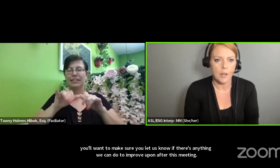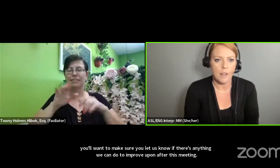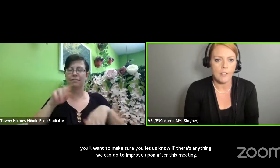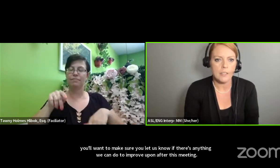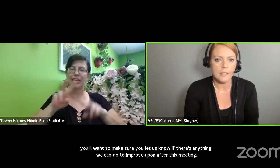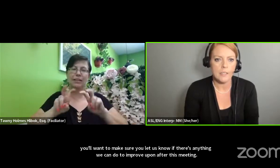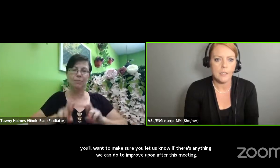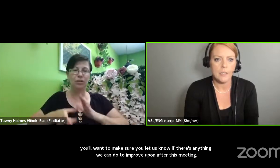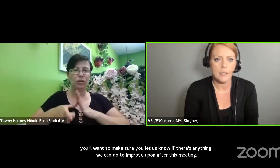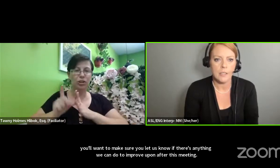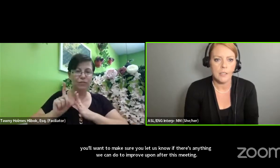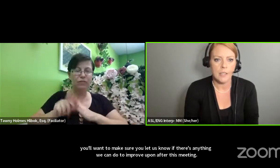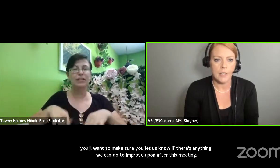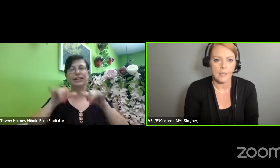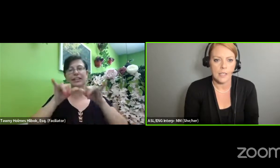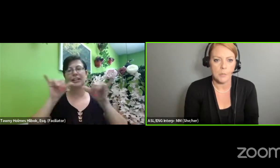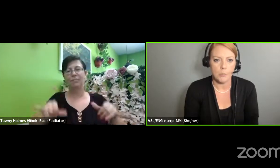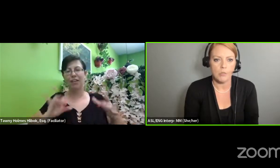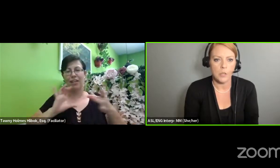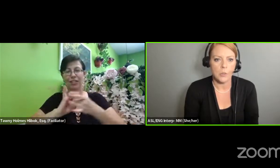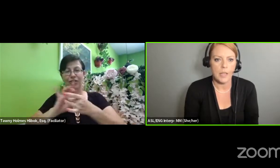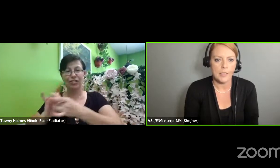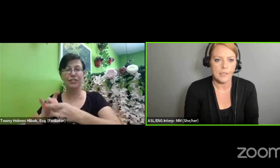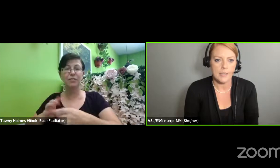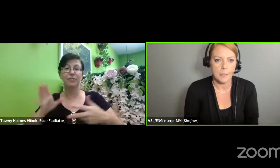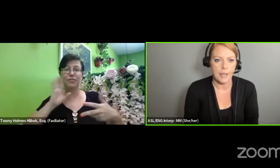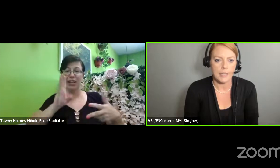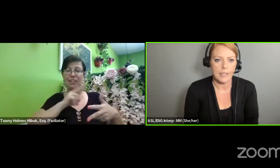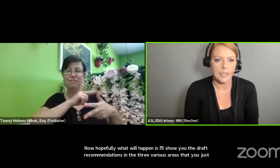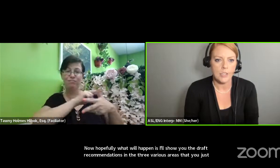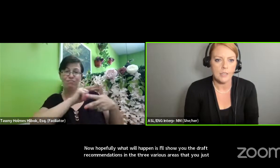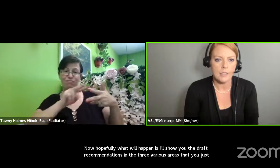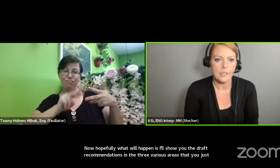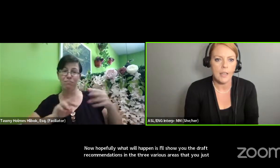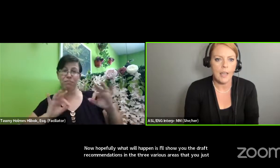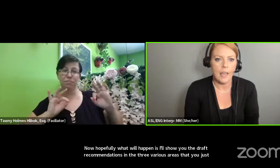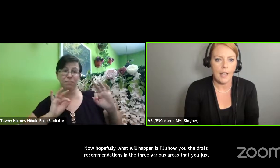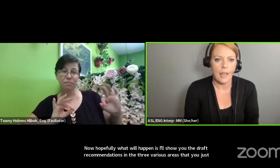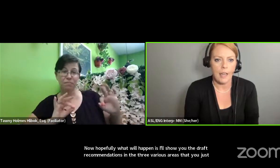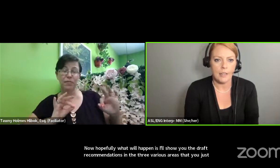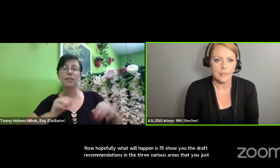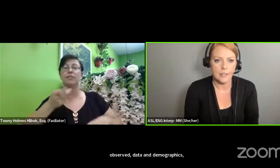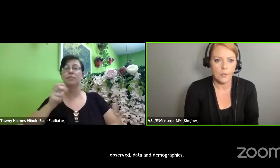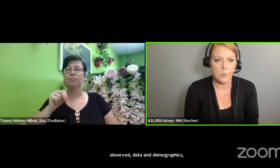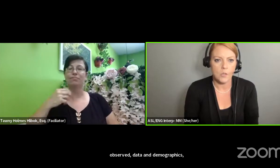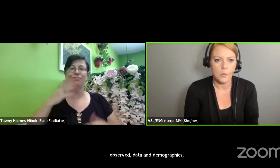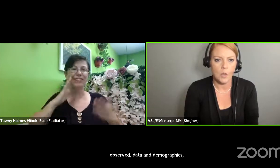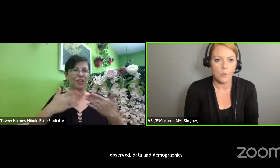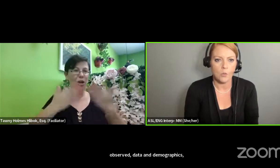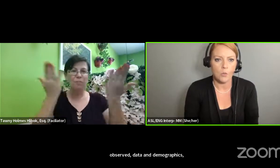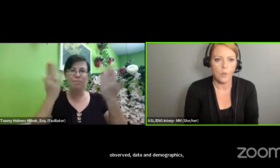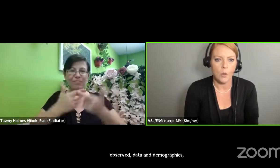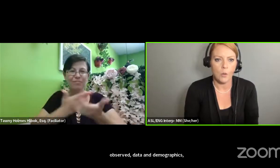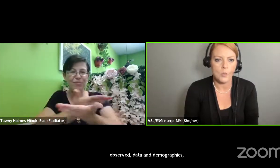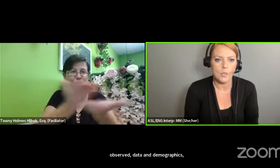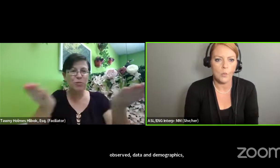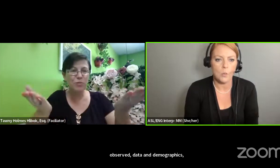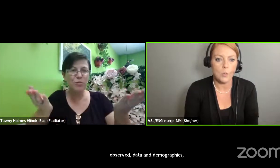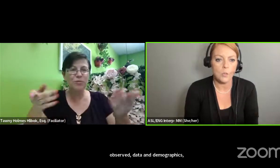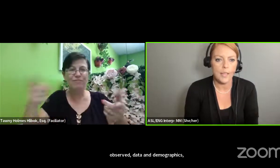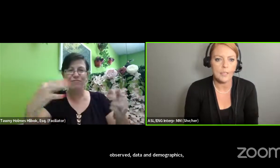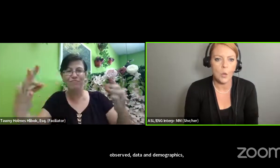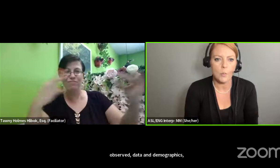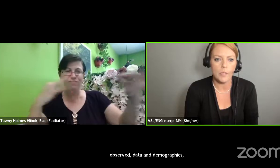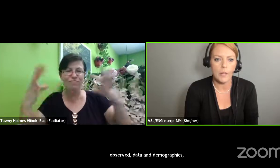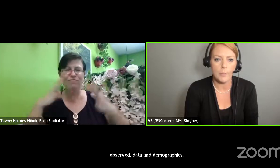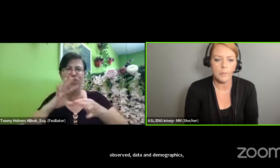and demographics, assessment review, and systematic connections. And once we go through those, we